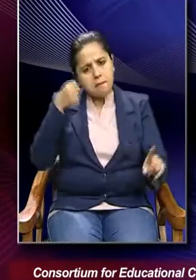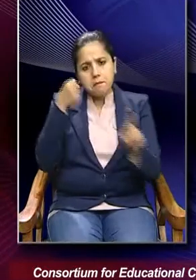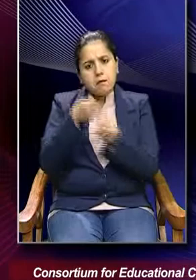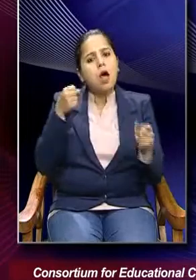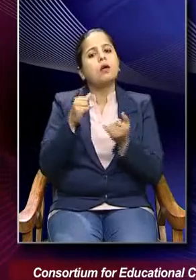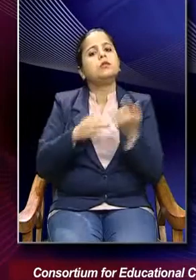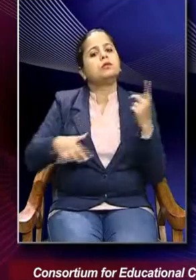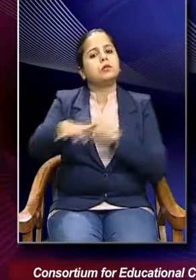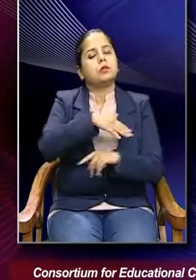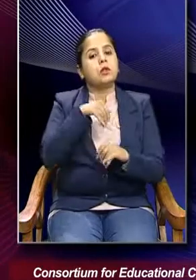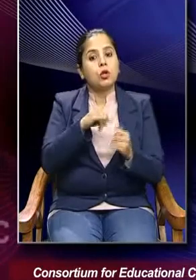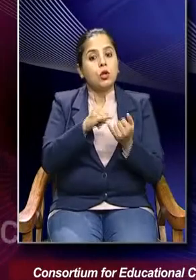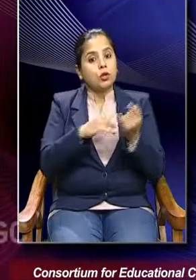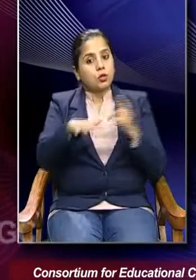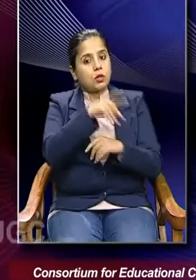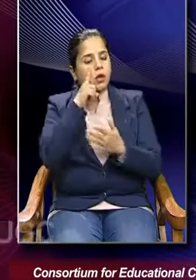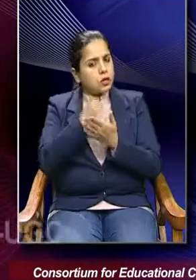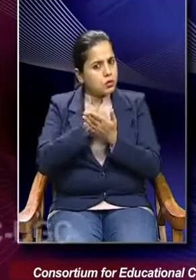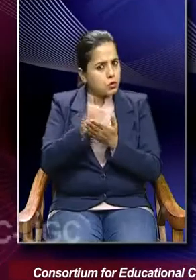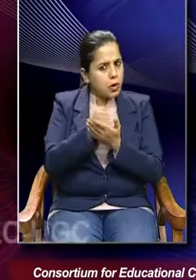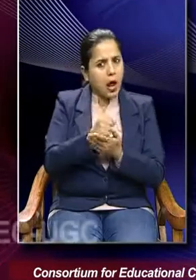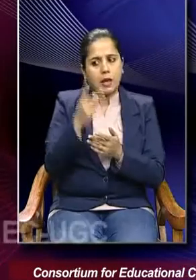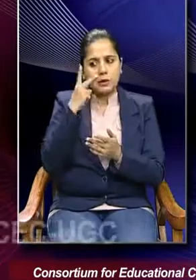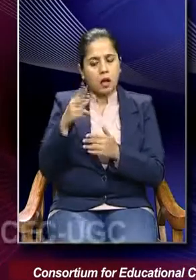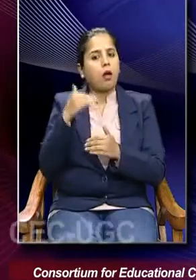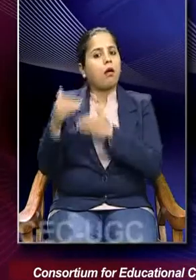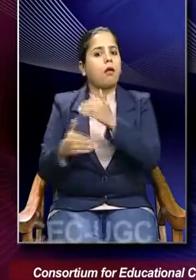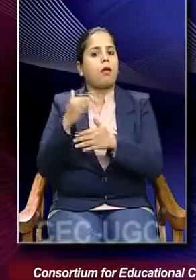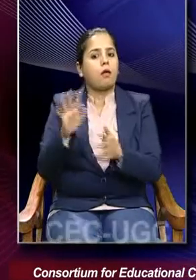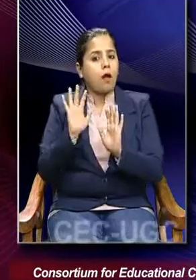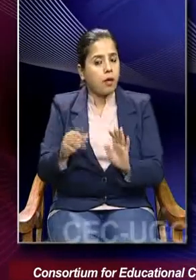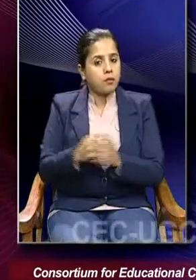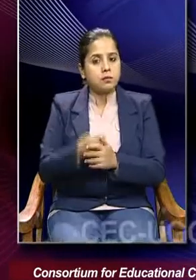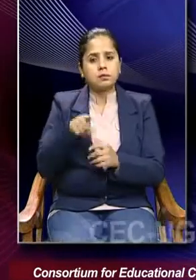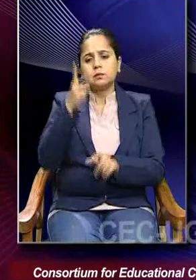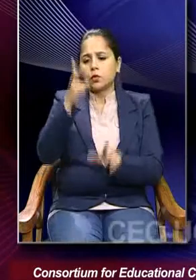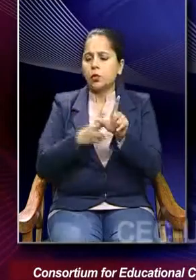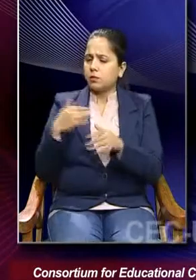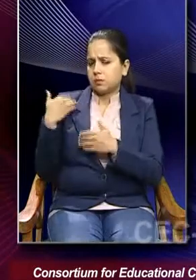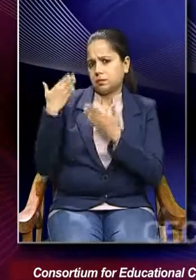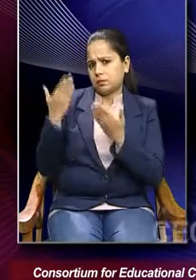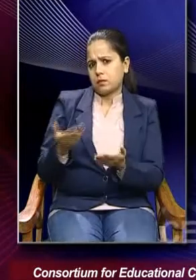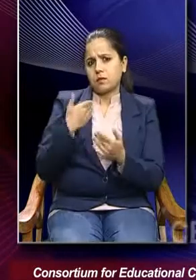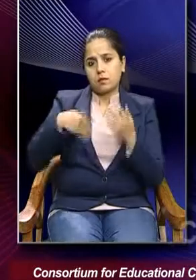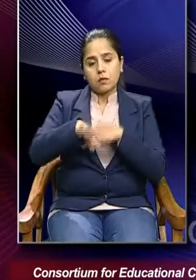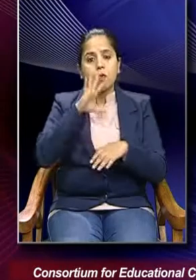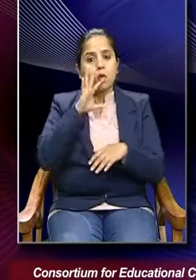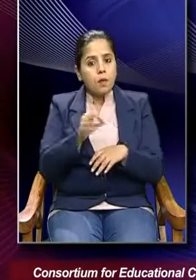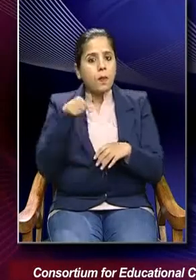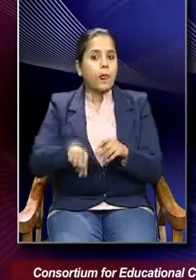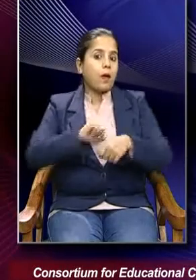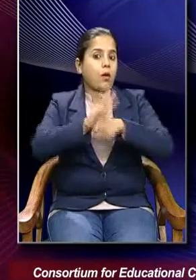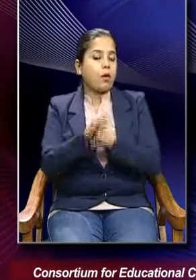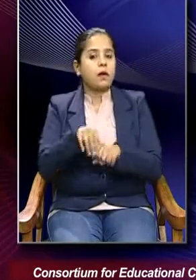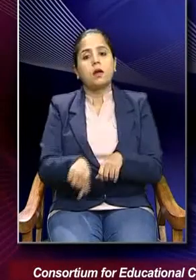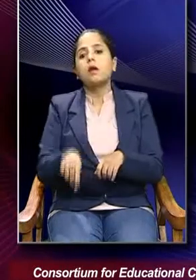and sociologists tries to look into this. So during the past 2 years, when we were under the pandemic,